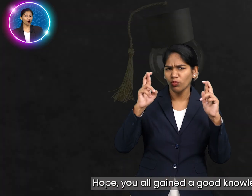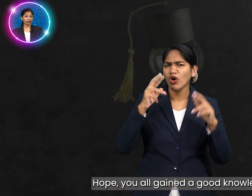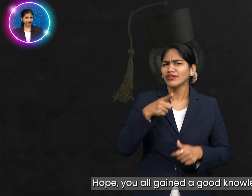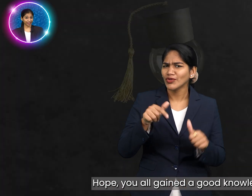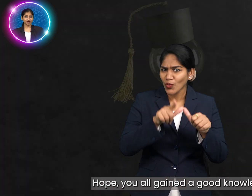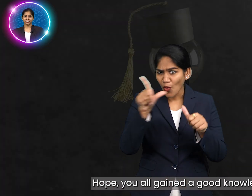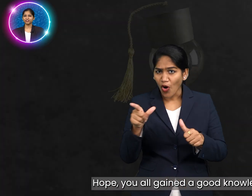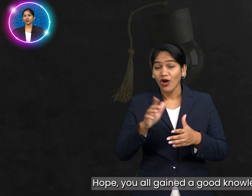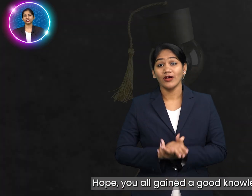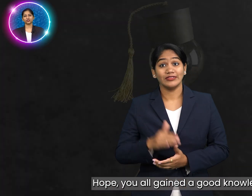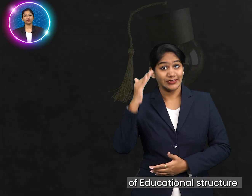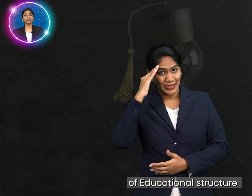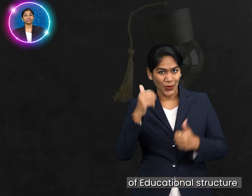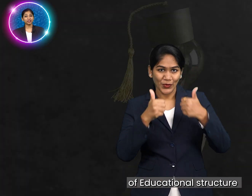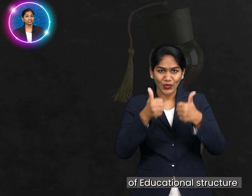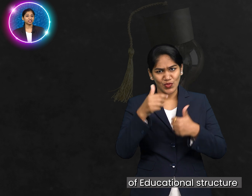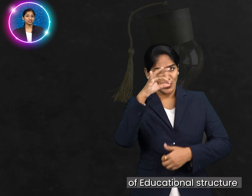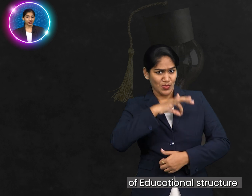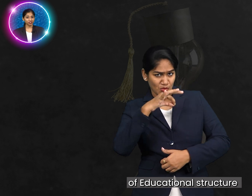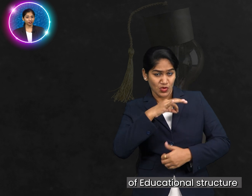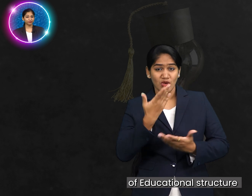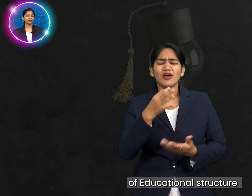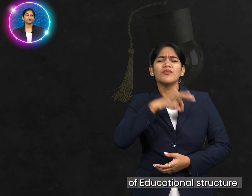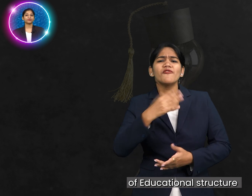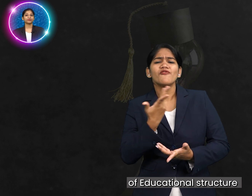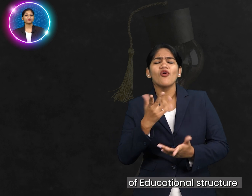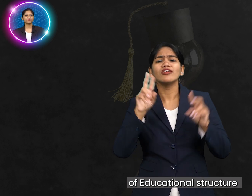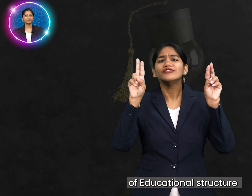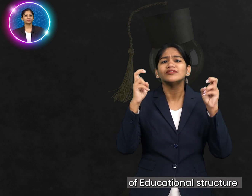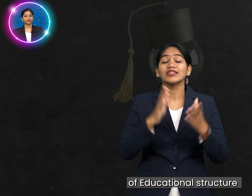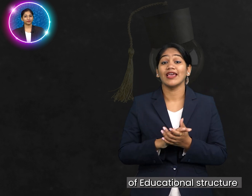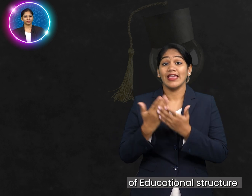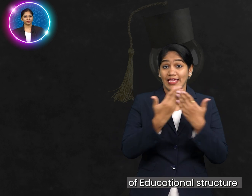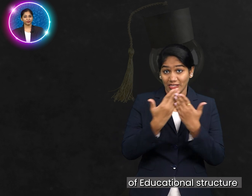Hope you all gained a good knowledge of educational structure